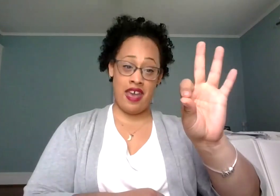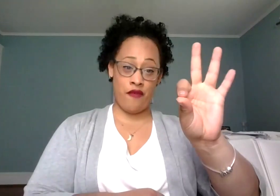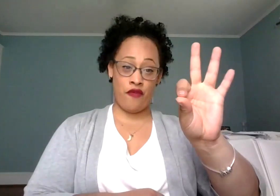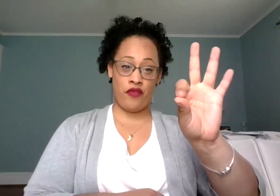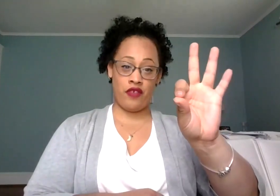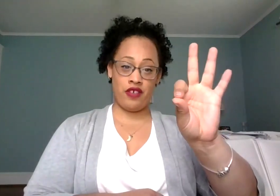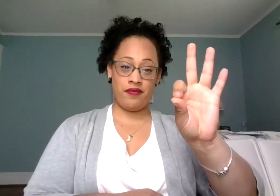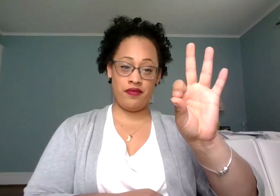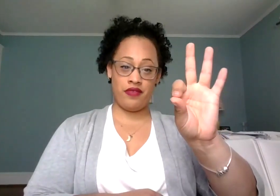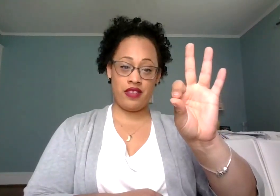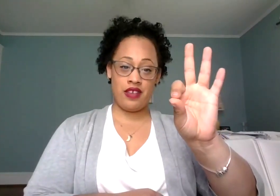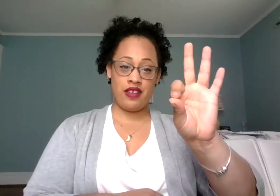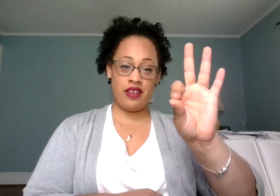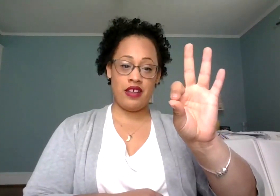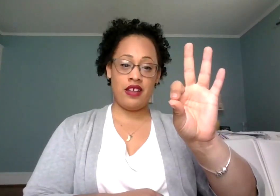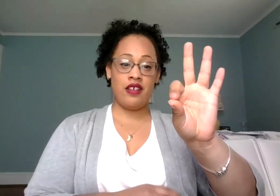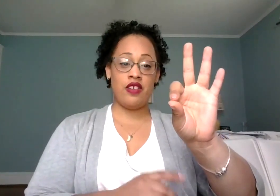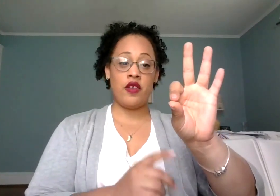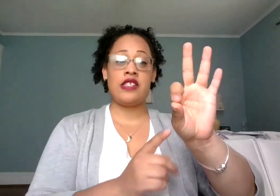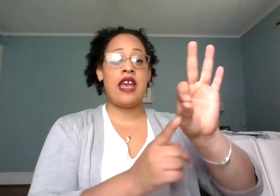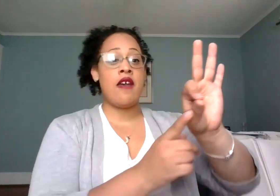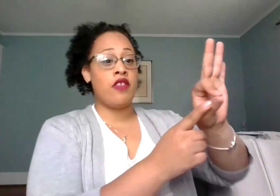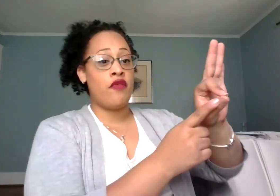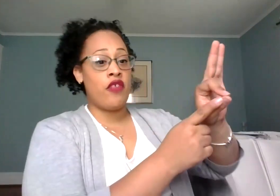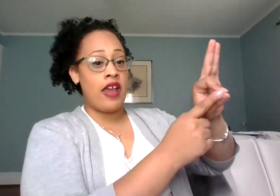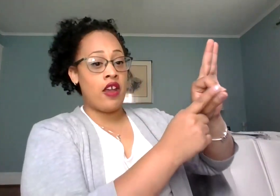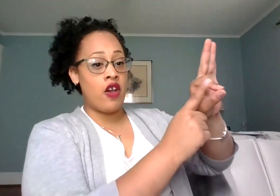F. Notice I have the flat O.